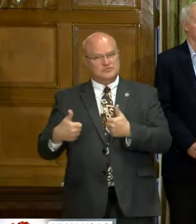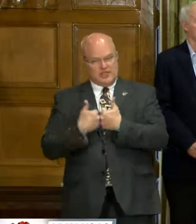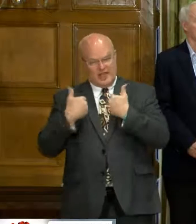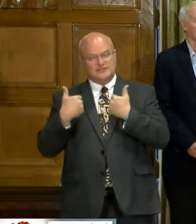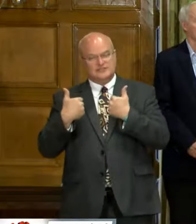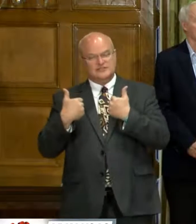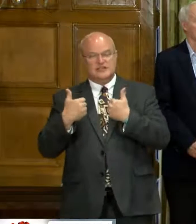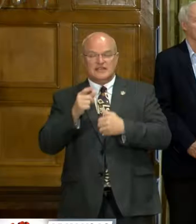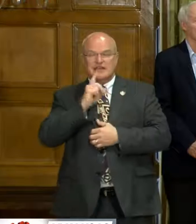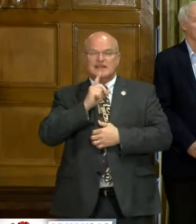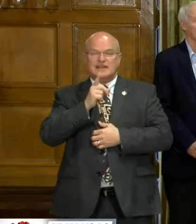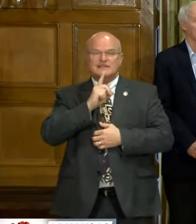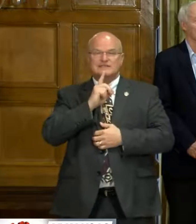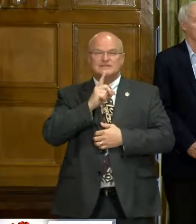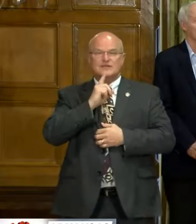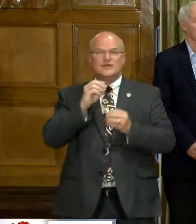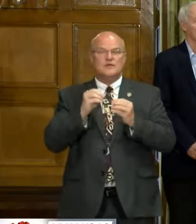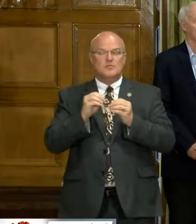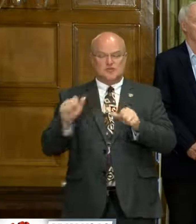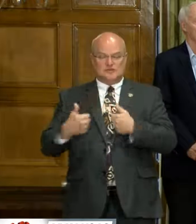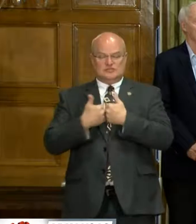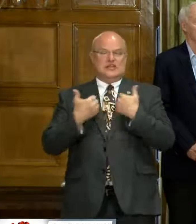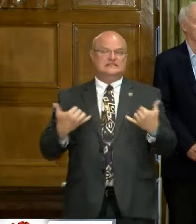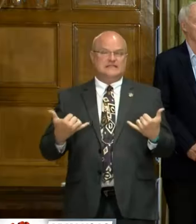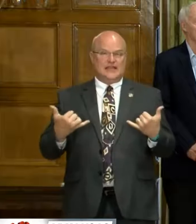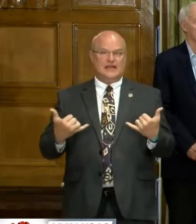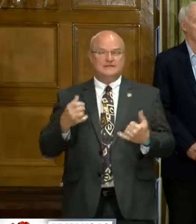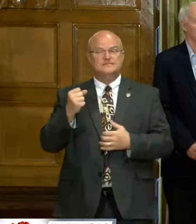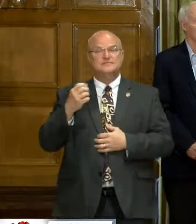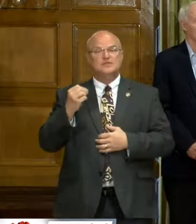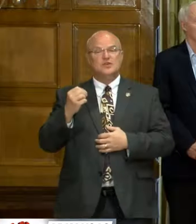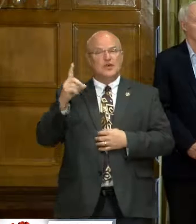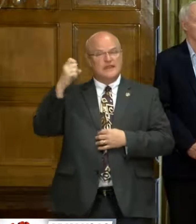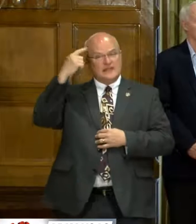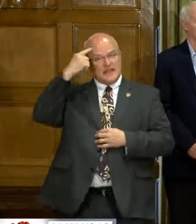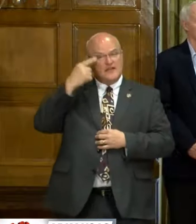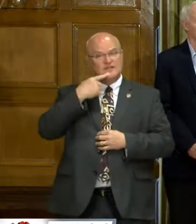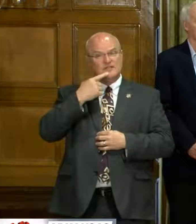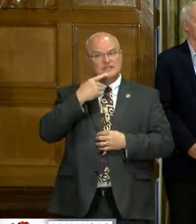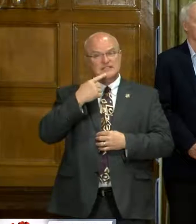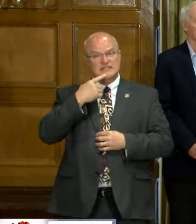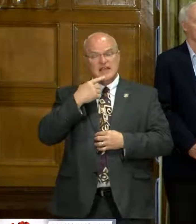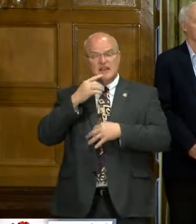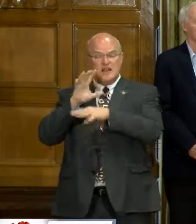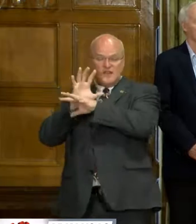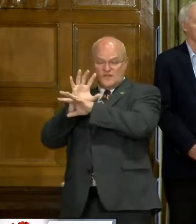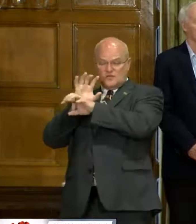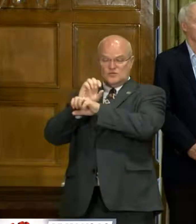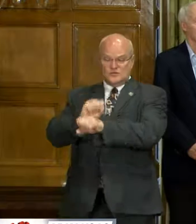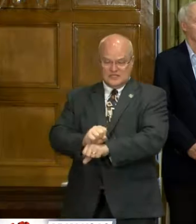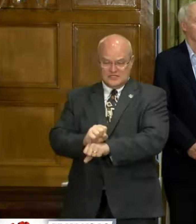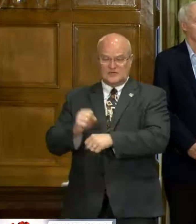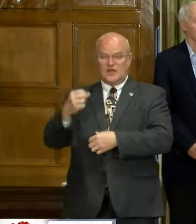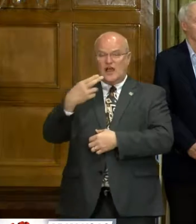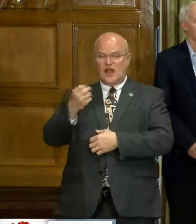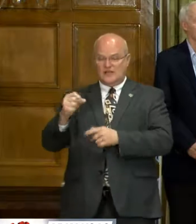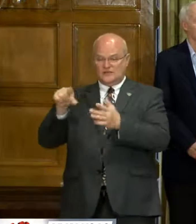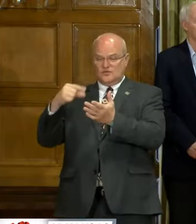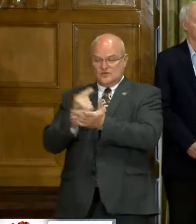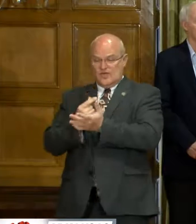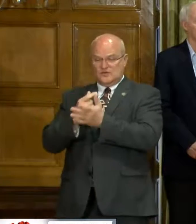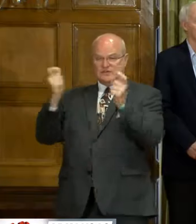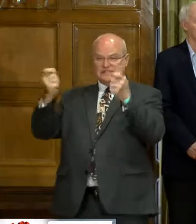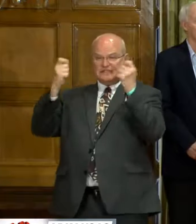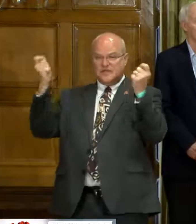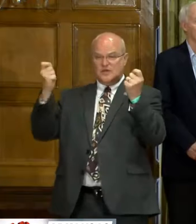challenge. It's certainly even more of a challenge now. So as the governor said, the traditional high school graduation